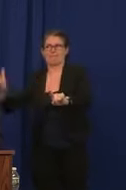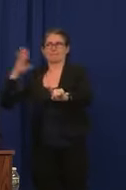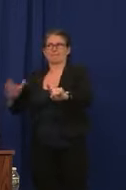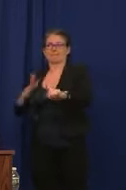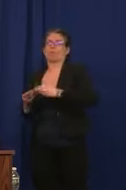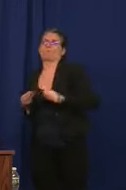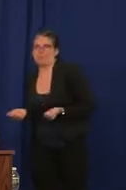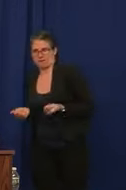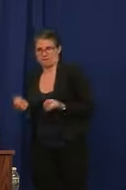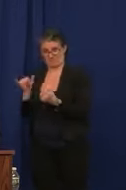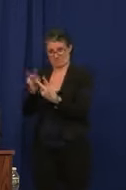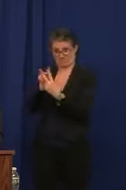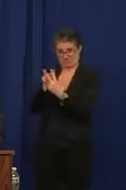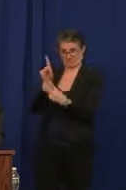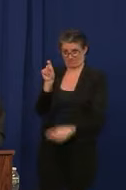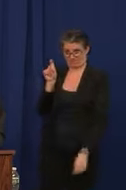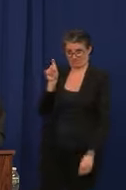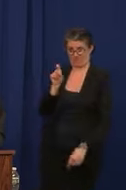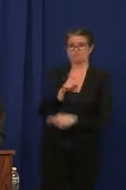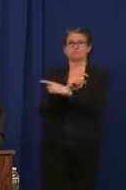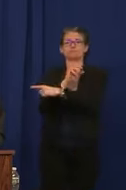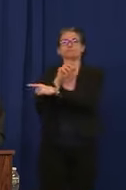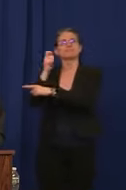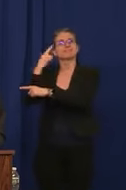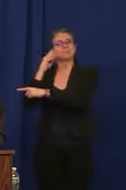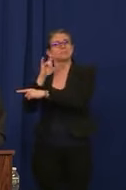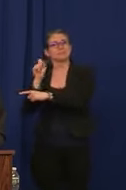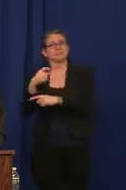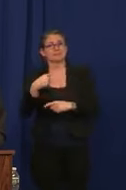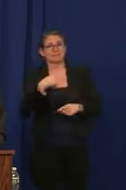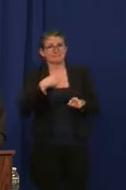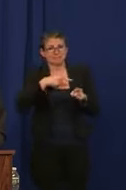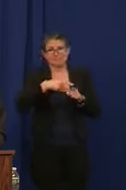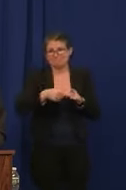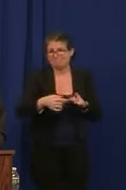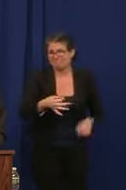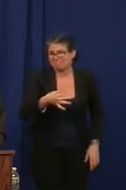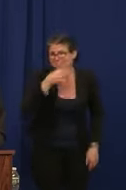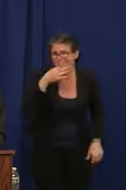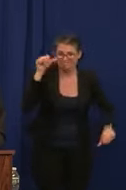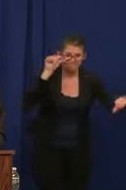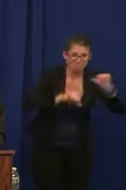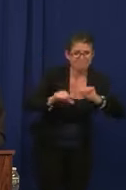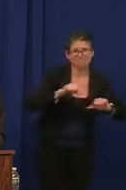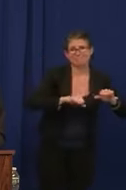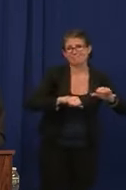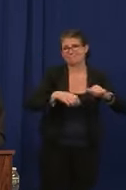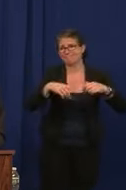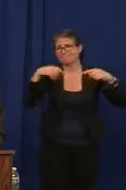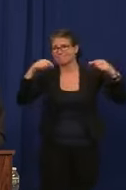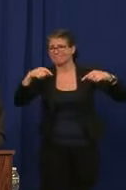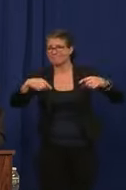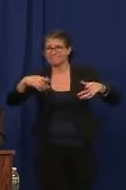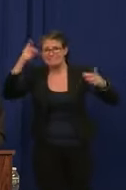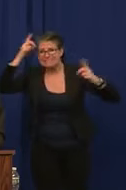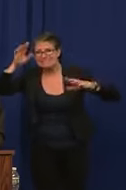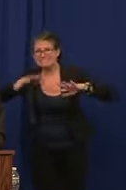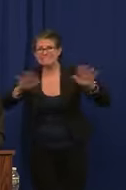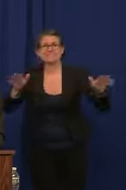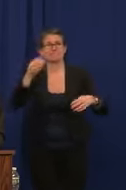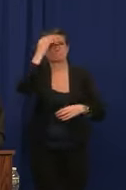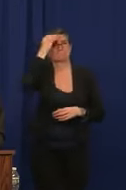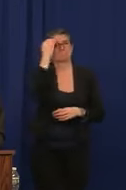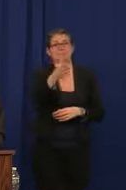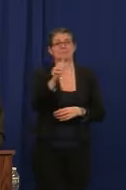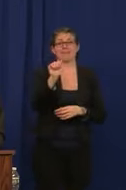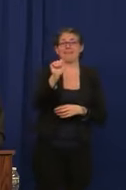but I understand that's still being tested itself and is not a sure thing yet. It would be lovely if we all had that, and if it